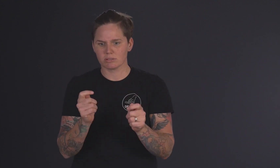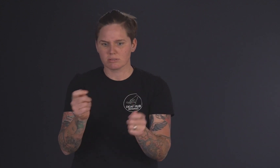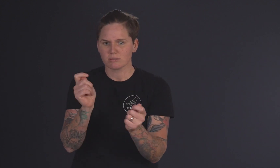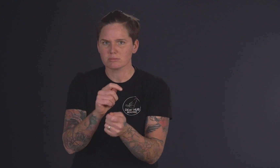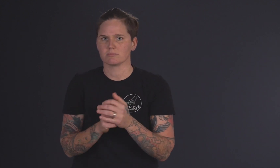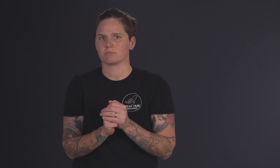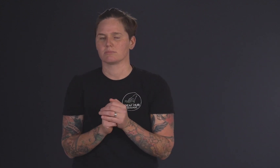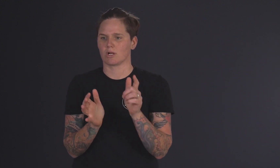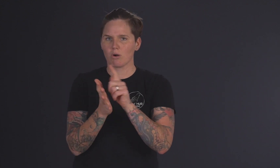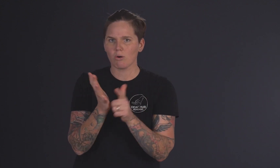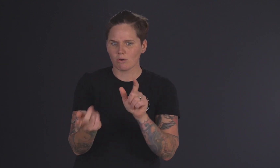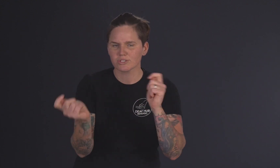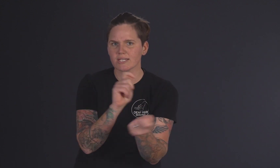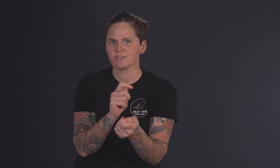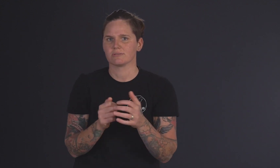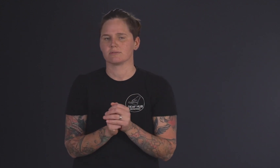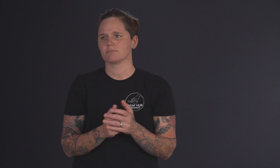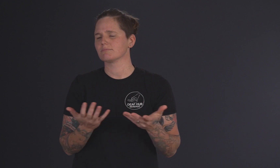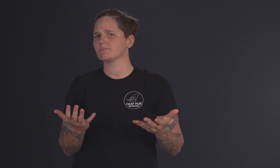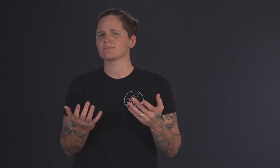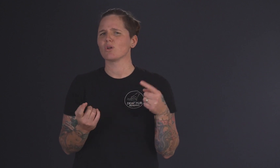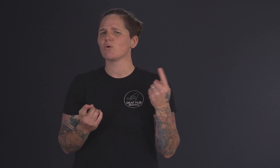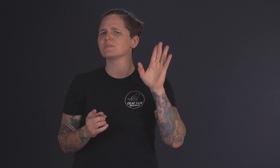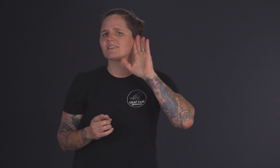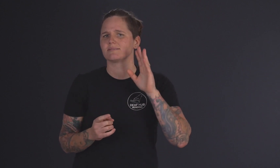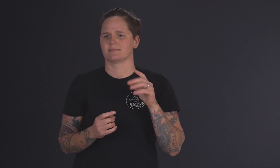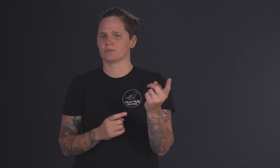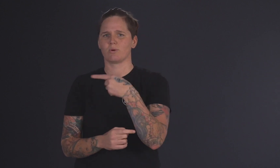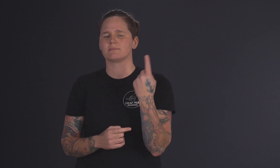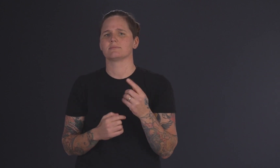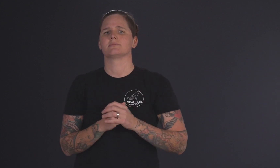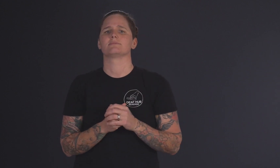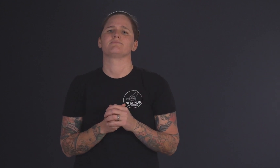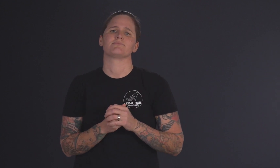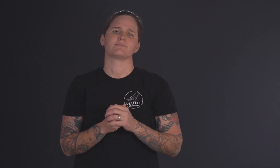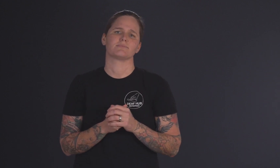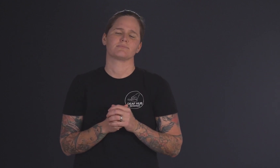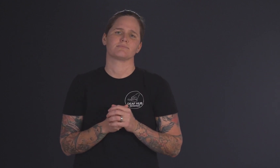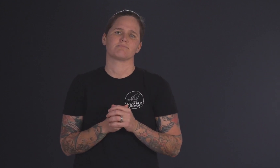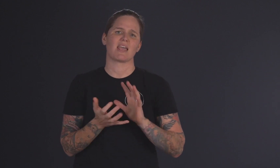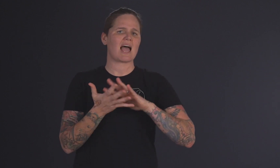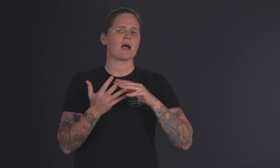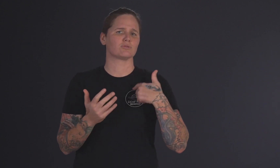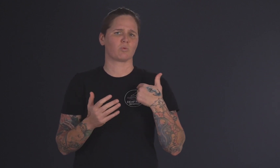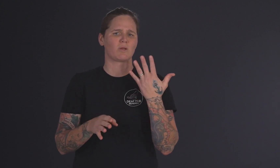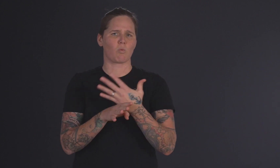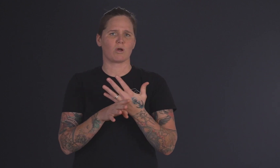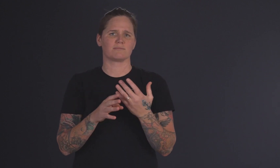making adjustments or legislative change? Who's listening to us? How can we work together to